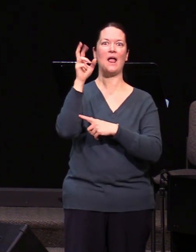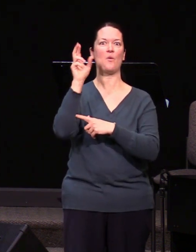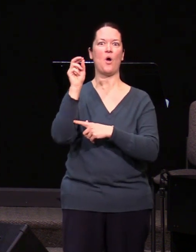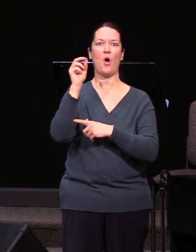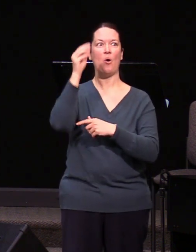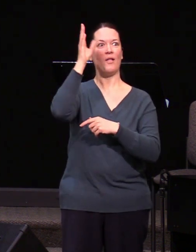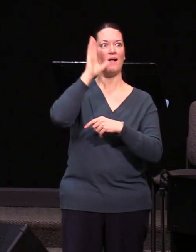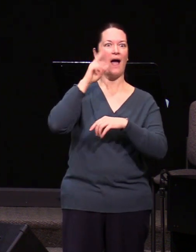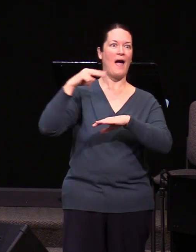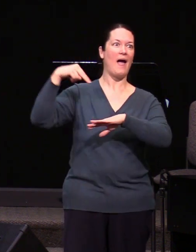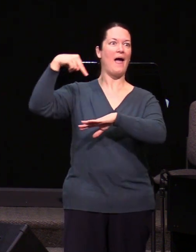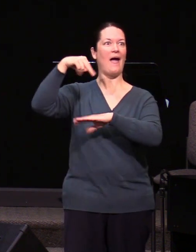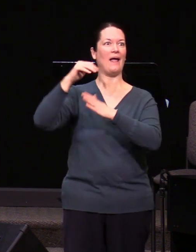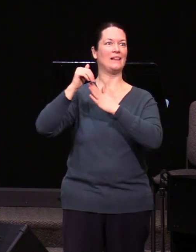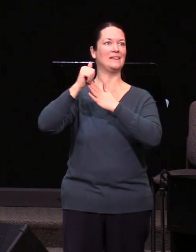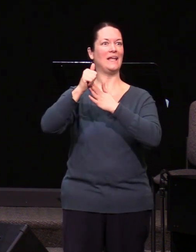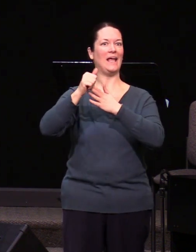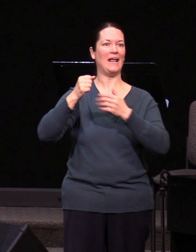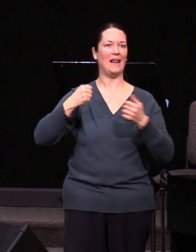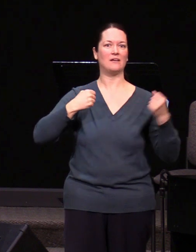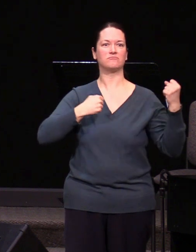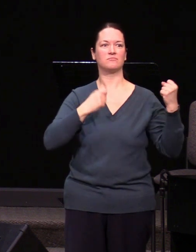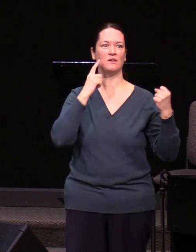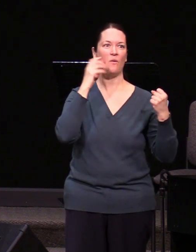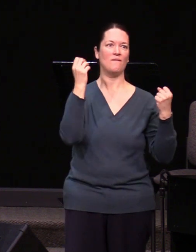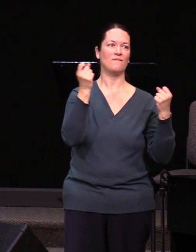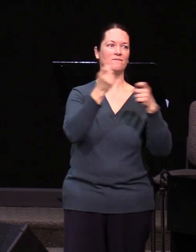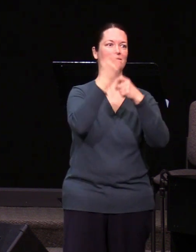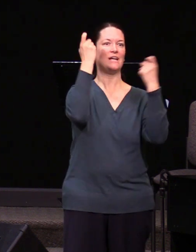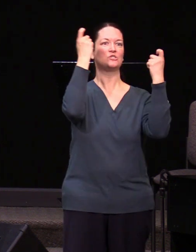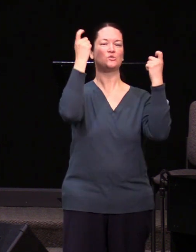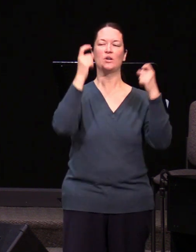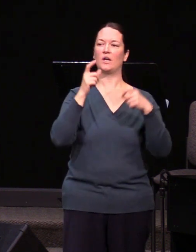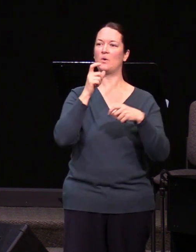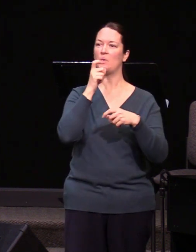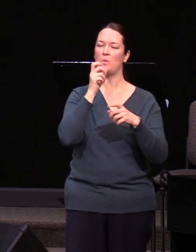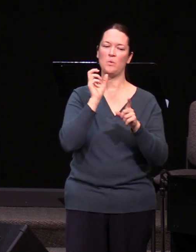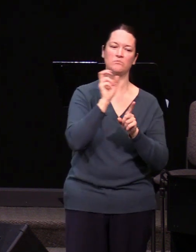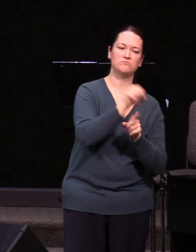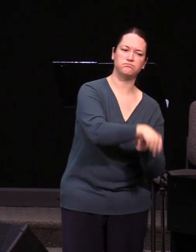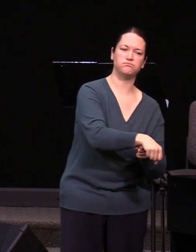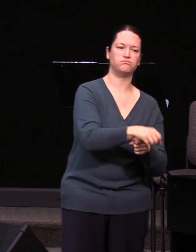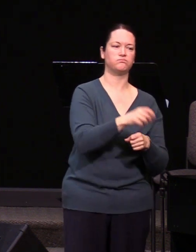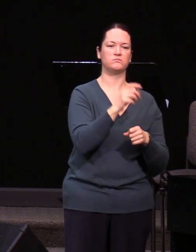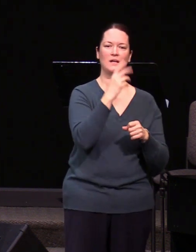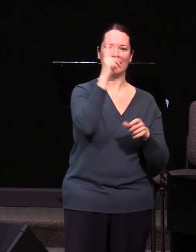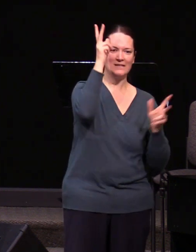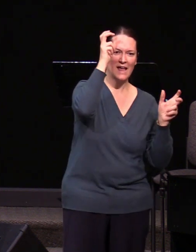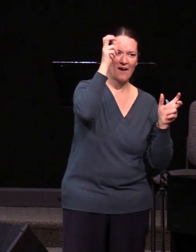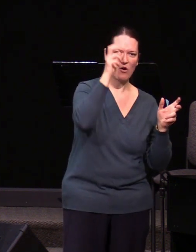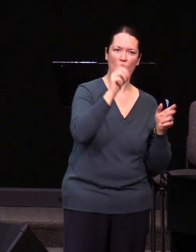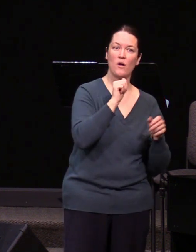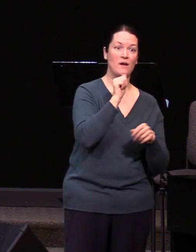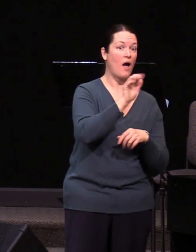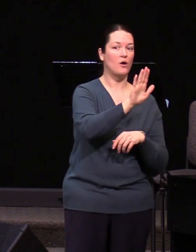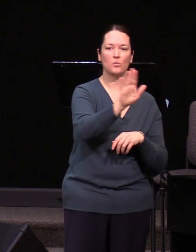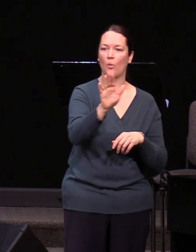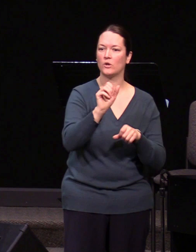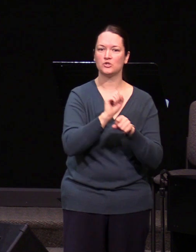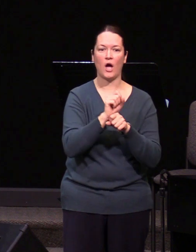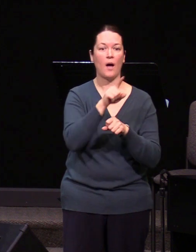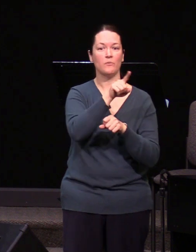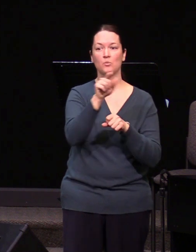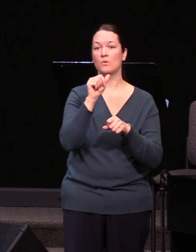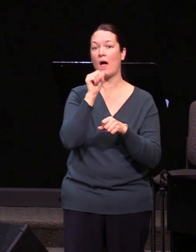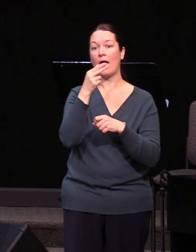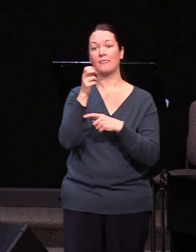guy standing on a hill, leading the troops to victory, single-handedly strong-arming the devil into submission. That's not your job. You're not the hero of